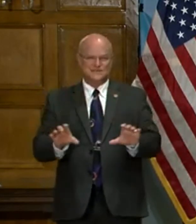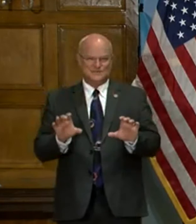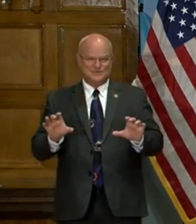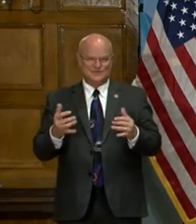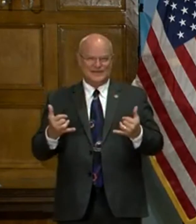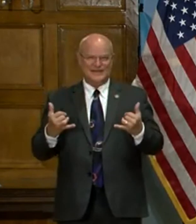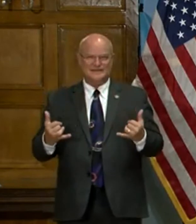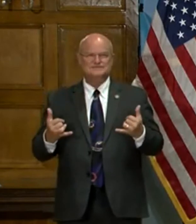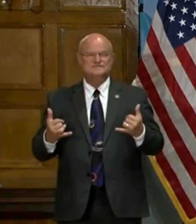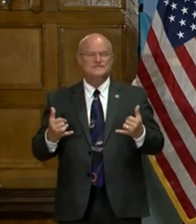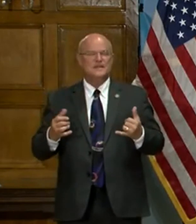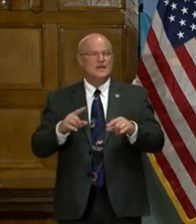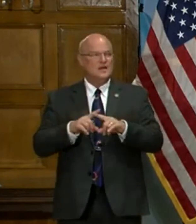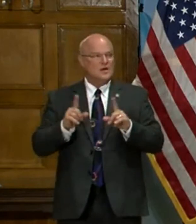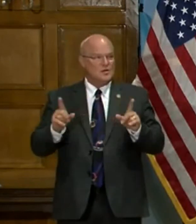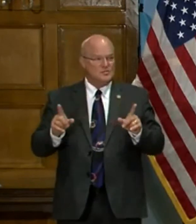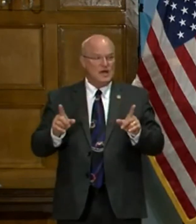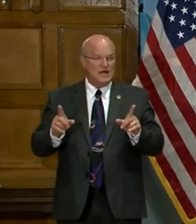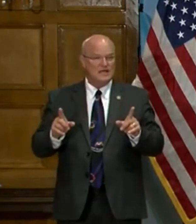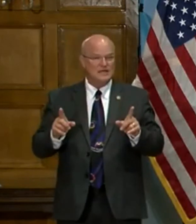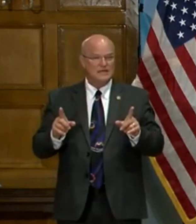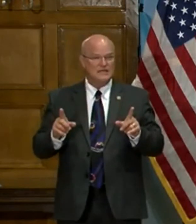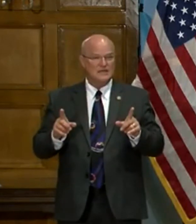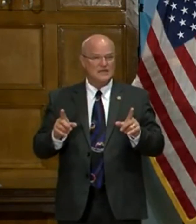doing. But,